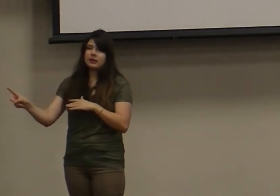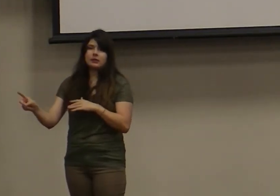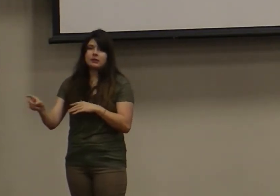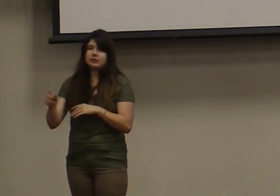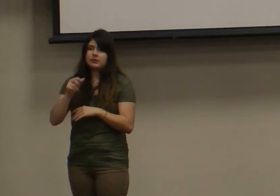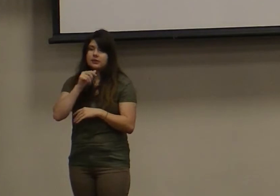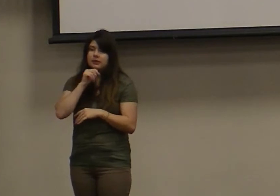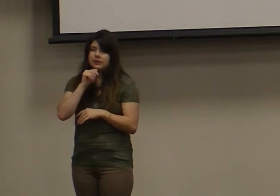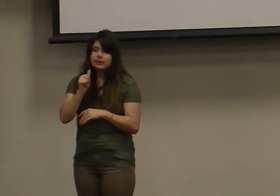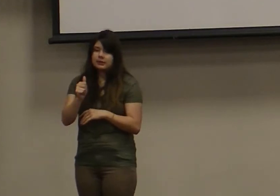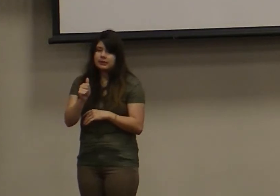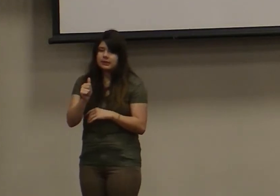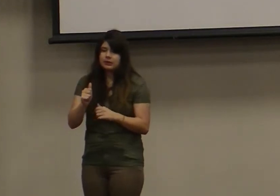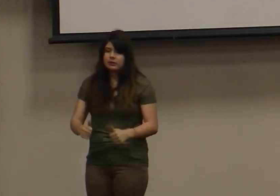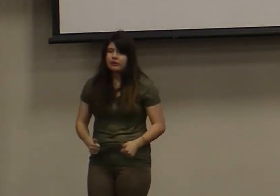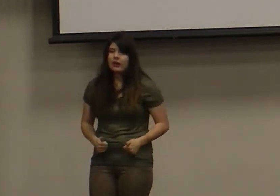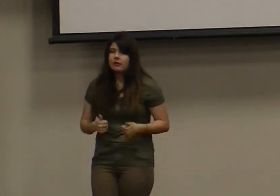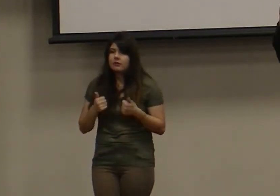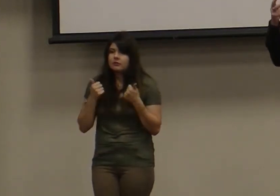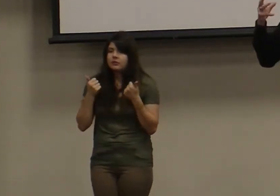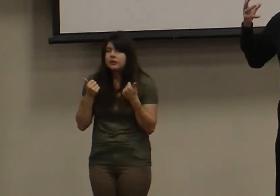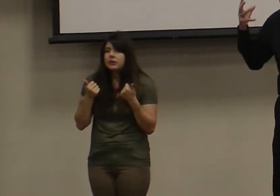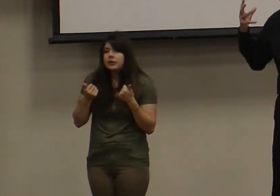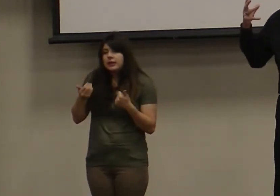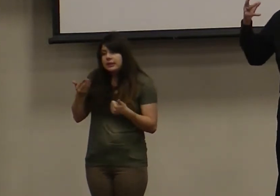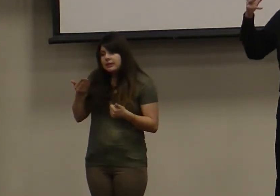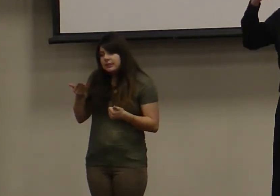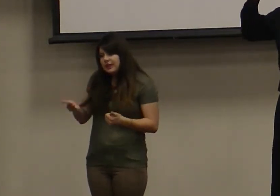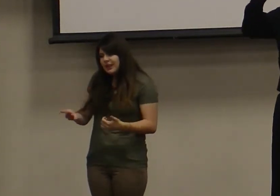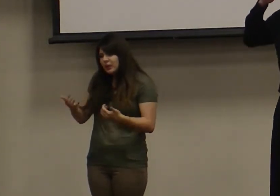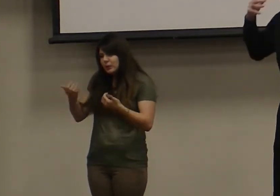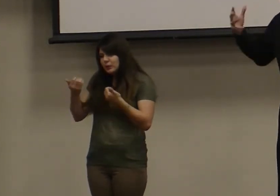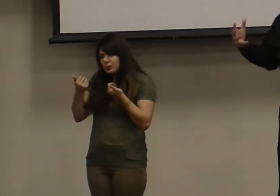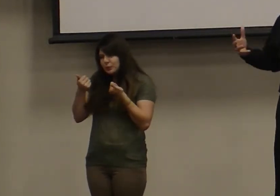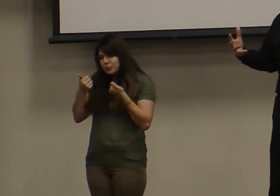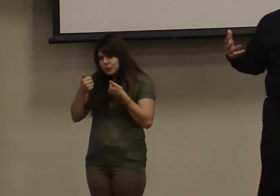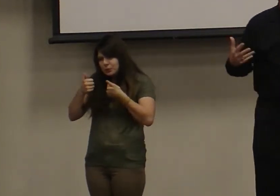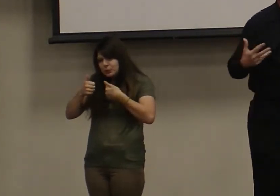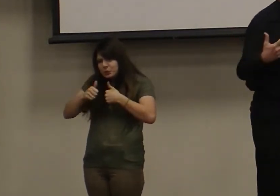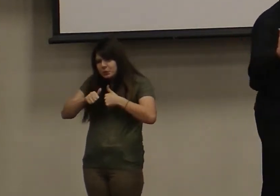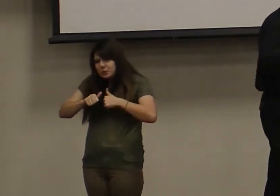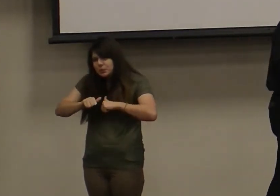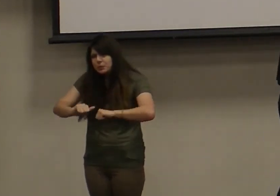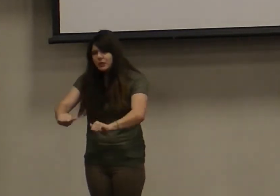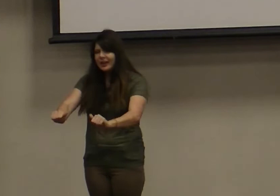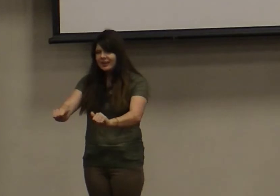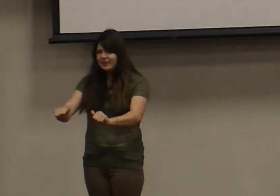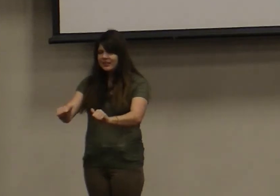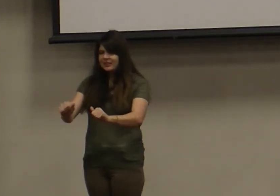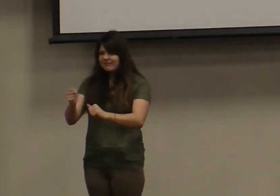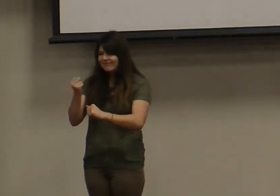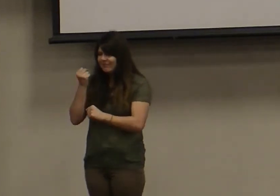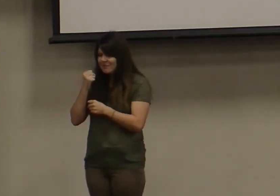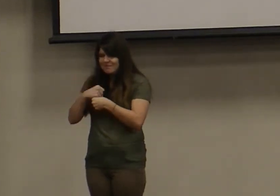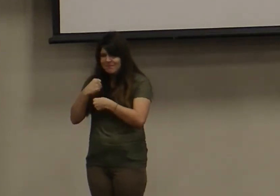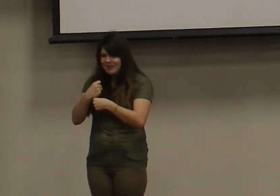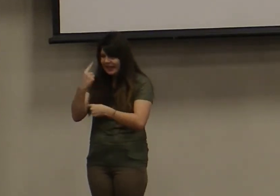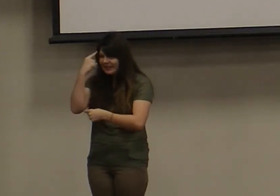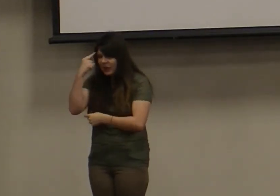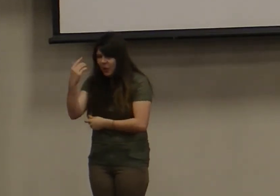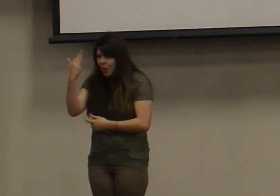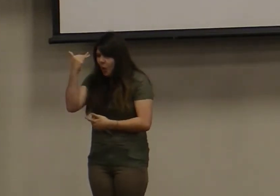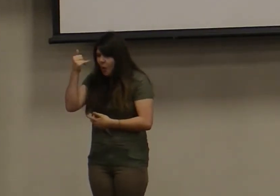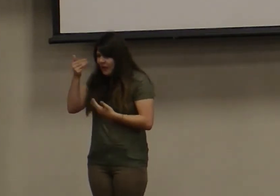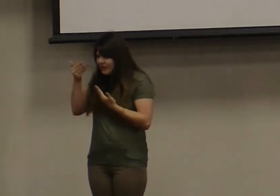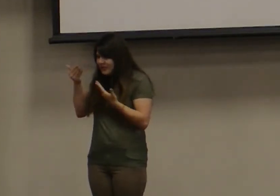make it. And he's there trying the best that he can, trying to make some kind of sense. Why was she